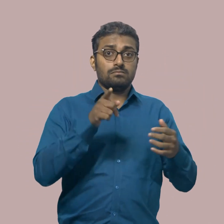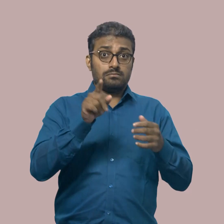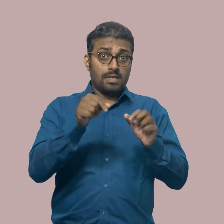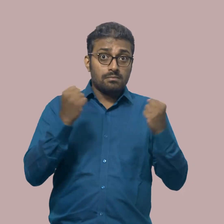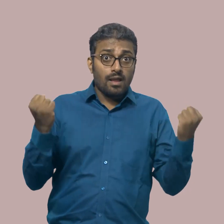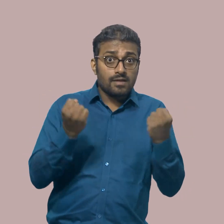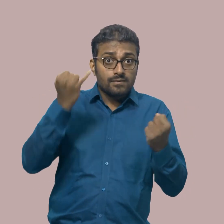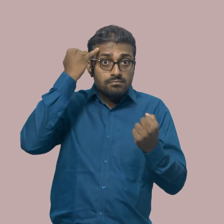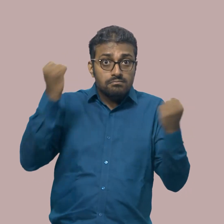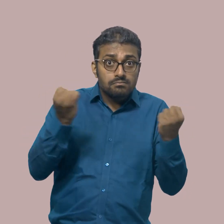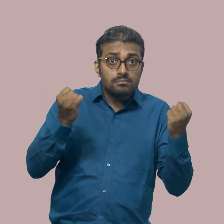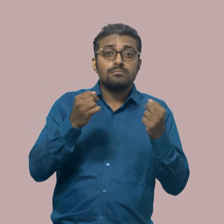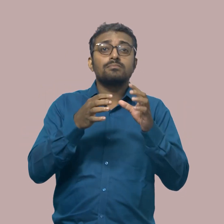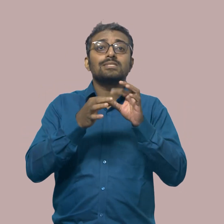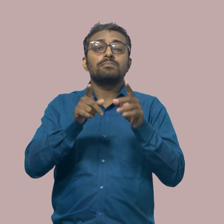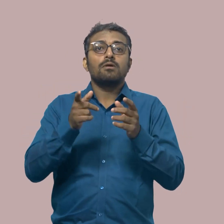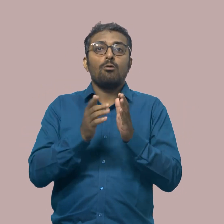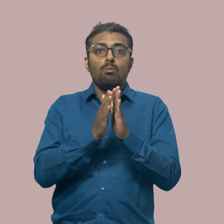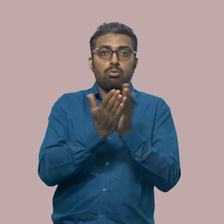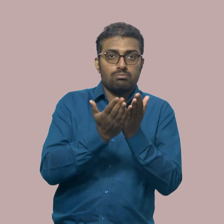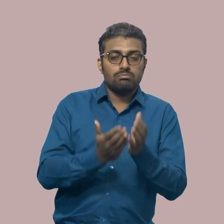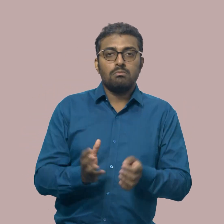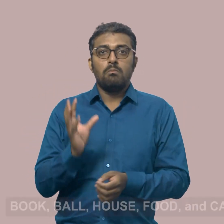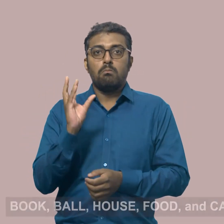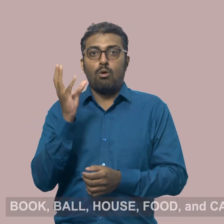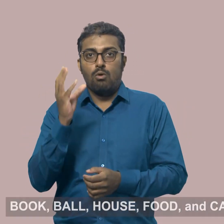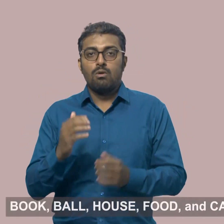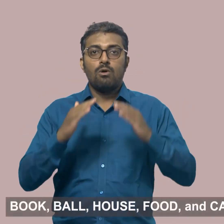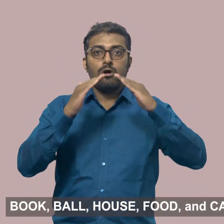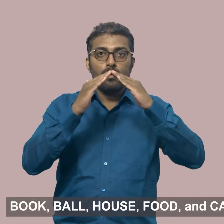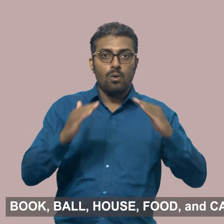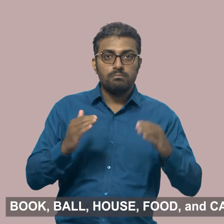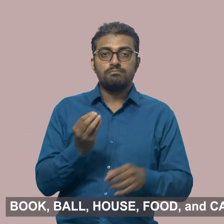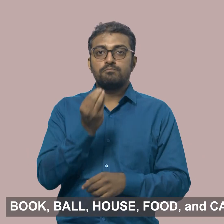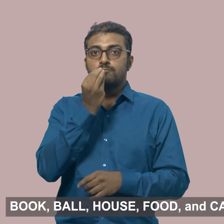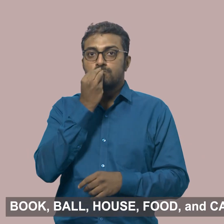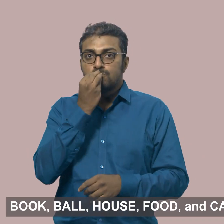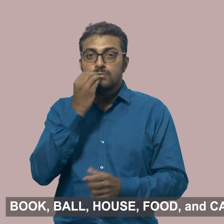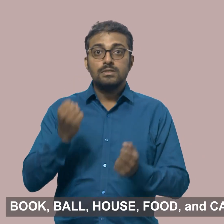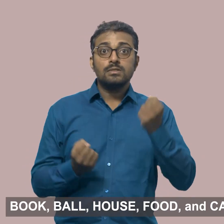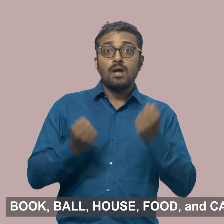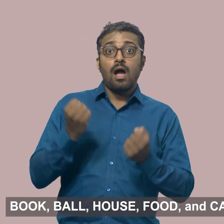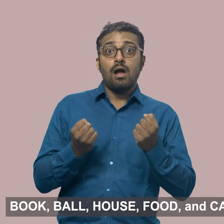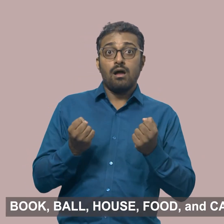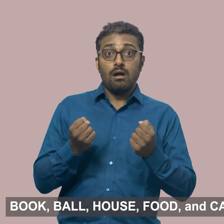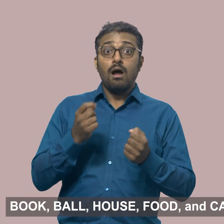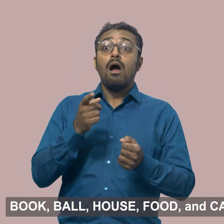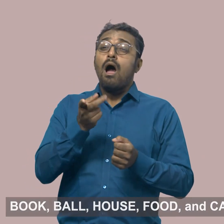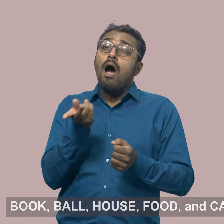So now we will see the activity. In following sign, identify which noun sign can be